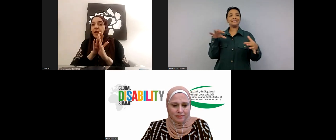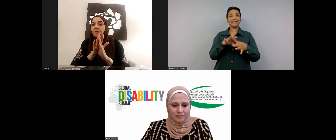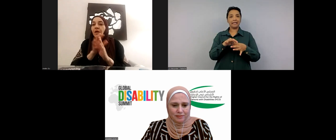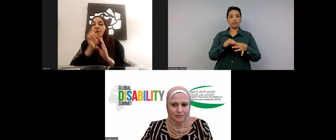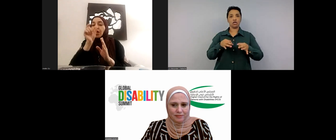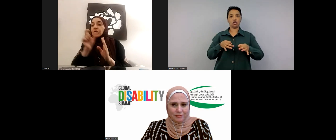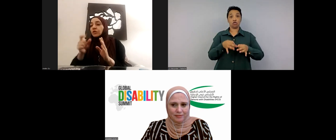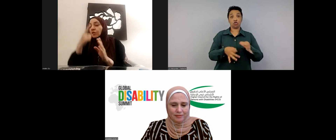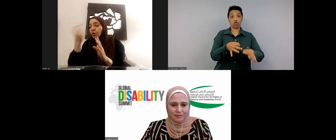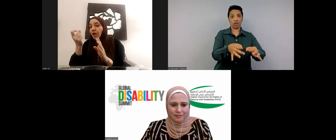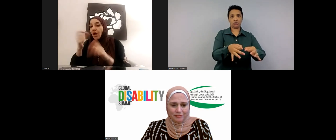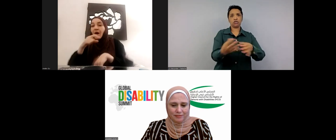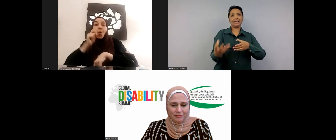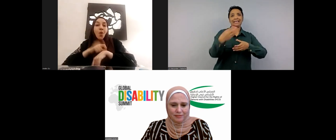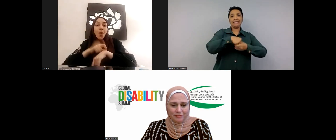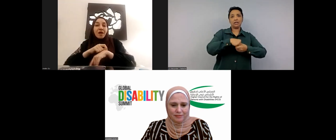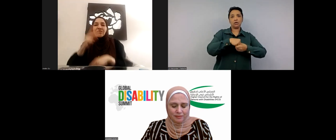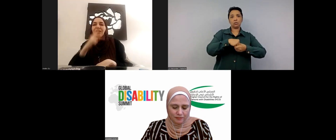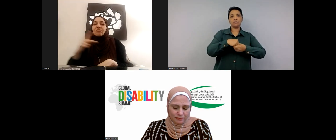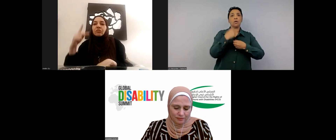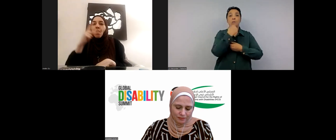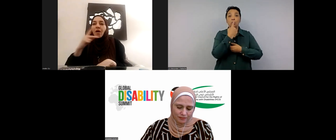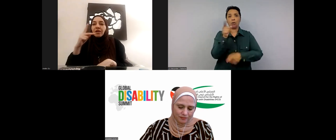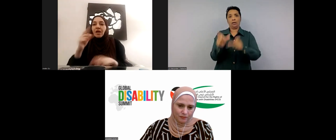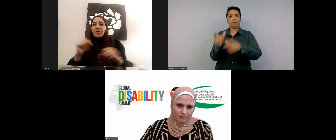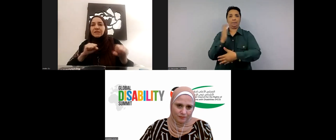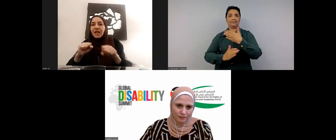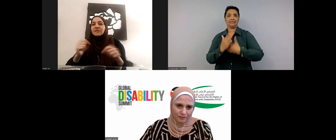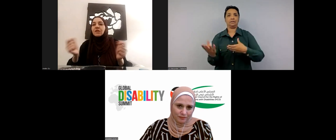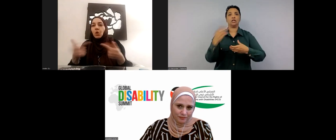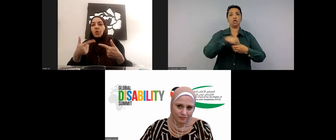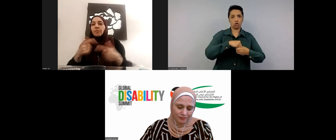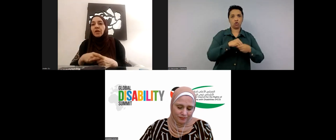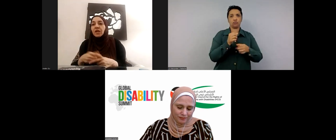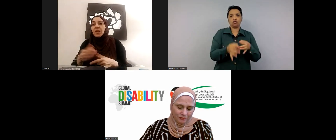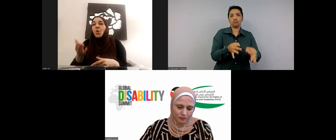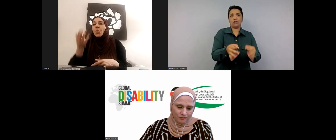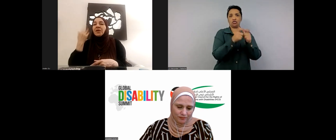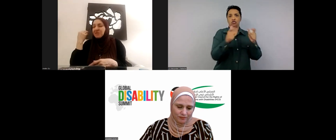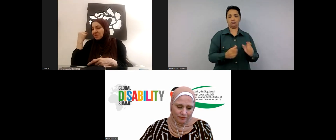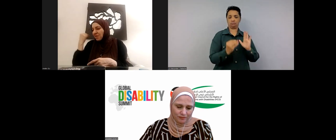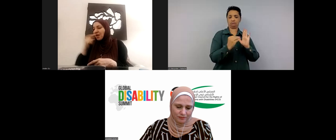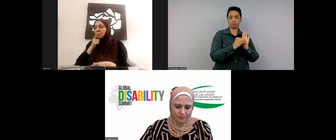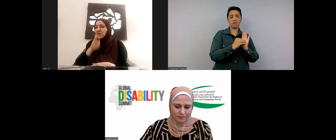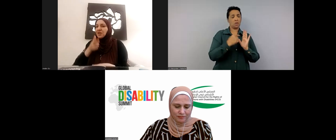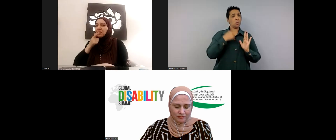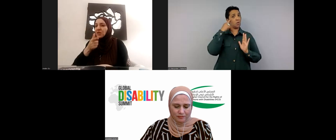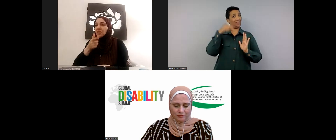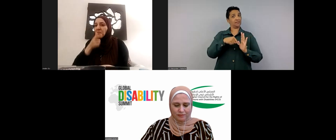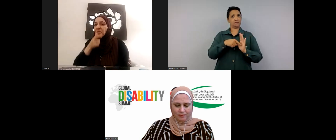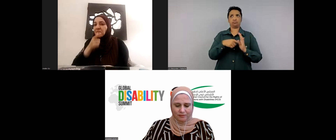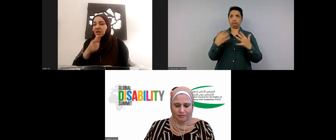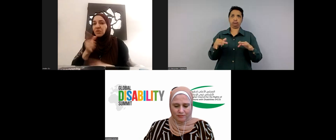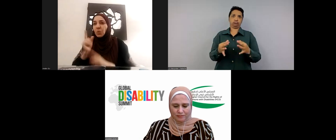the inclusion strategy for people with disabilities, and we heard a lot about that, the importance. We have been harping on this for